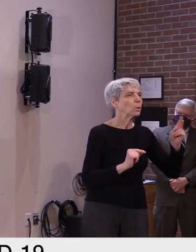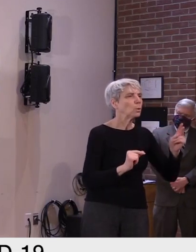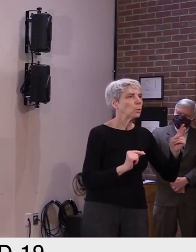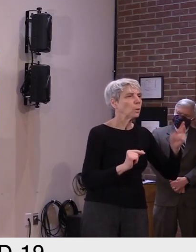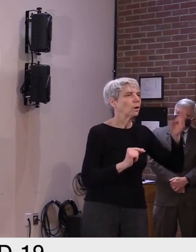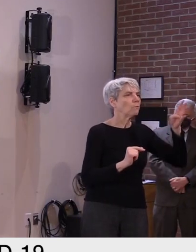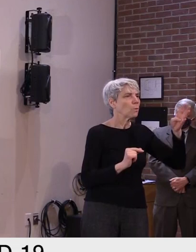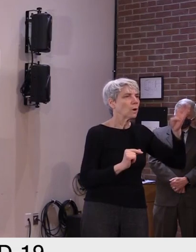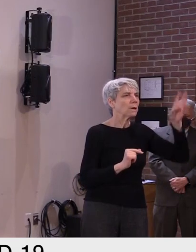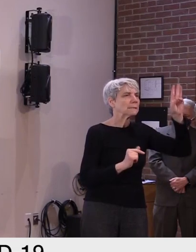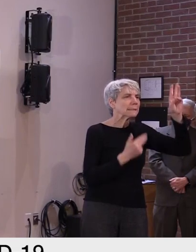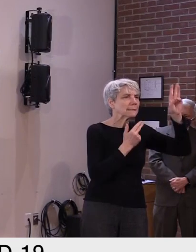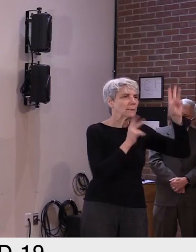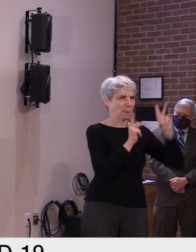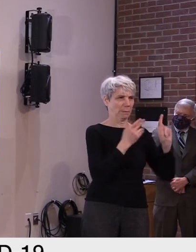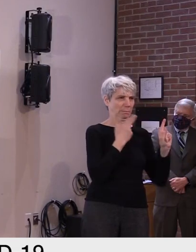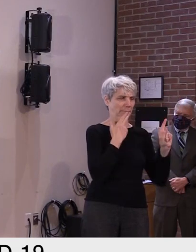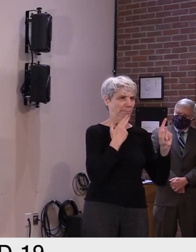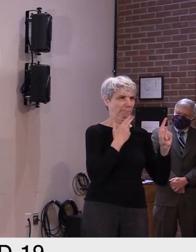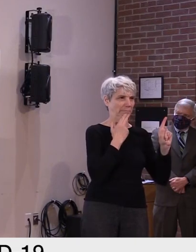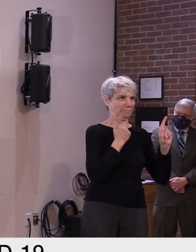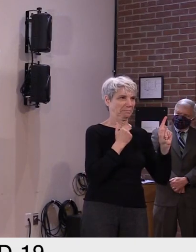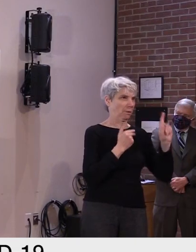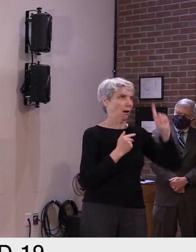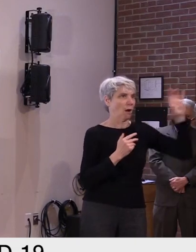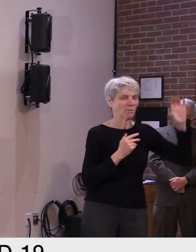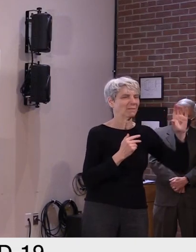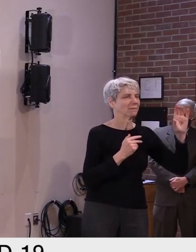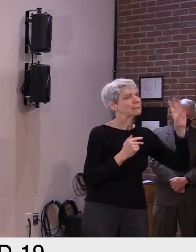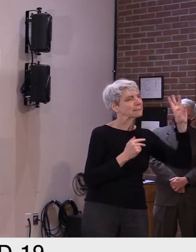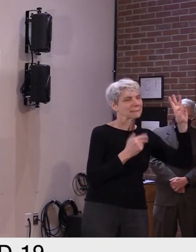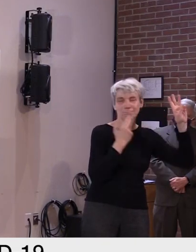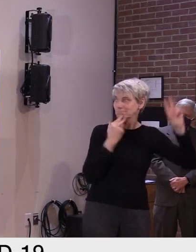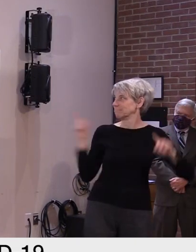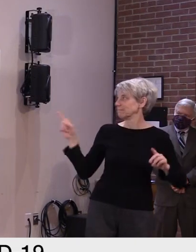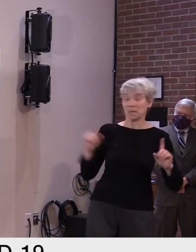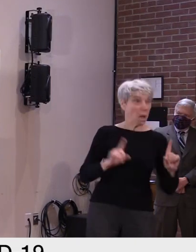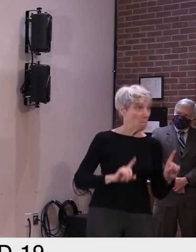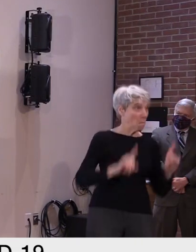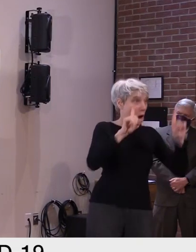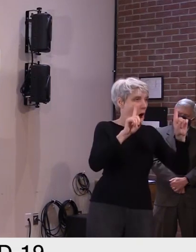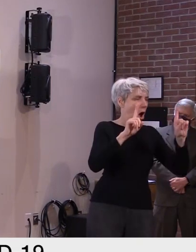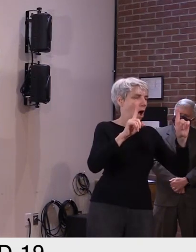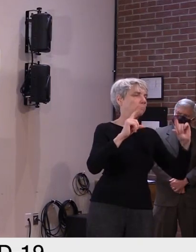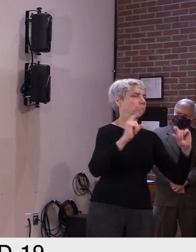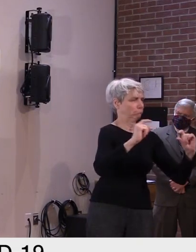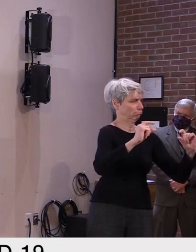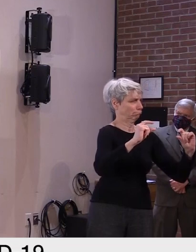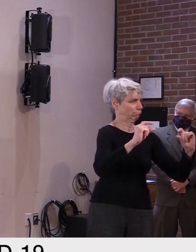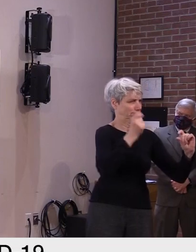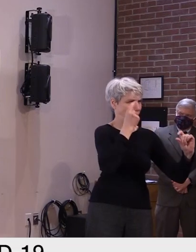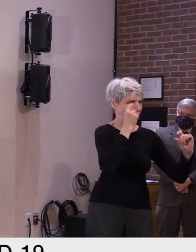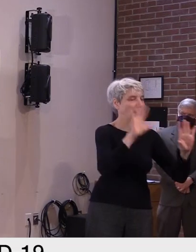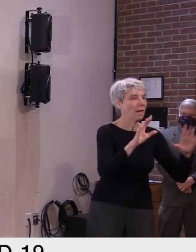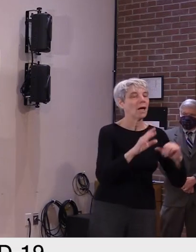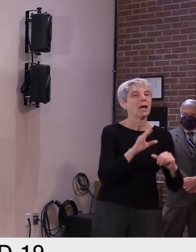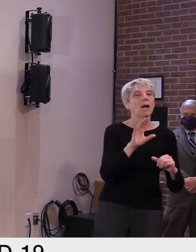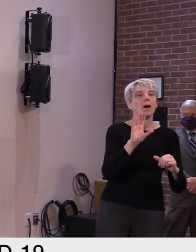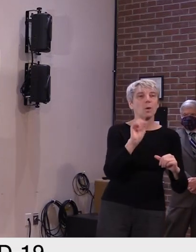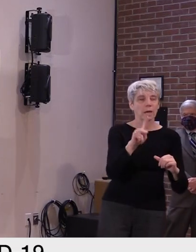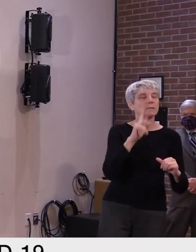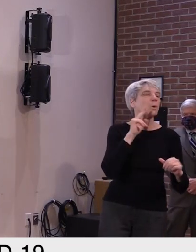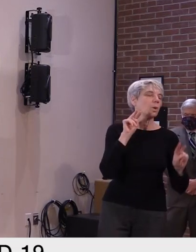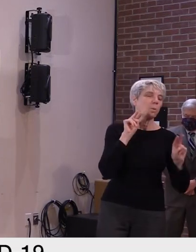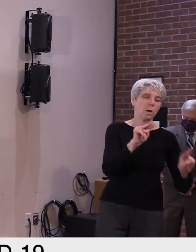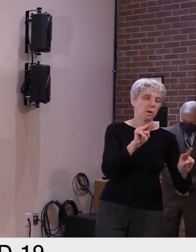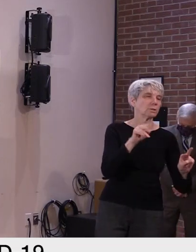sort. So we will continue to watch this over time. There are abundant testing opportunities that